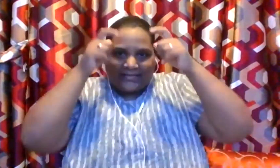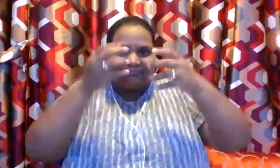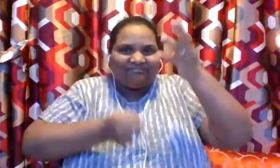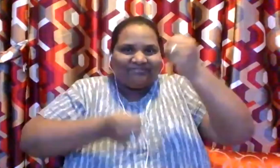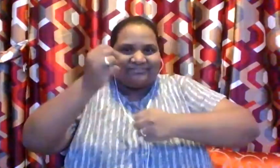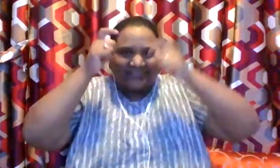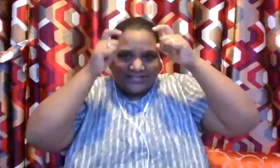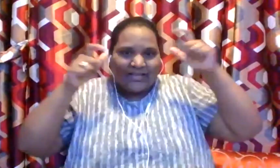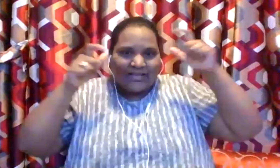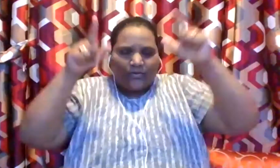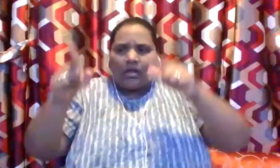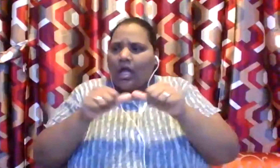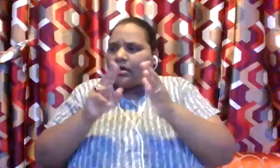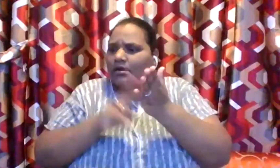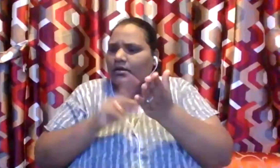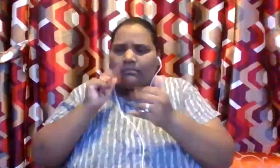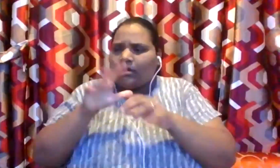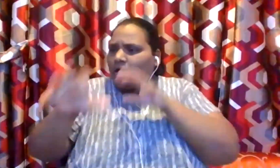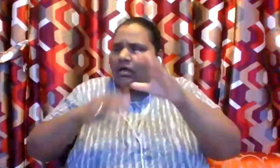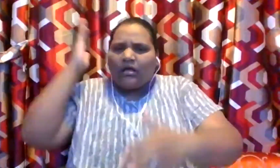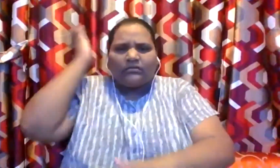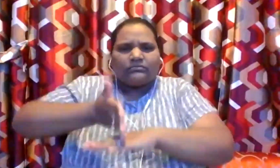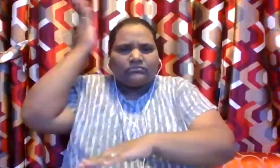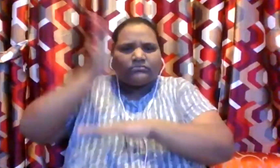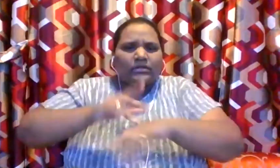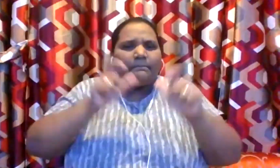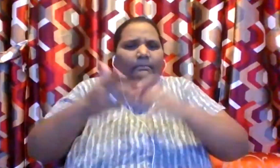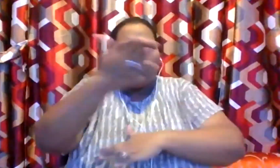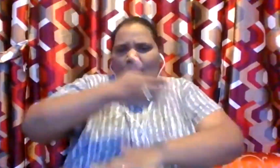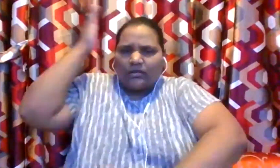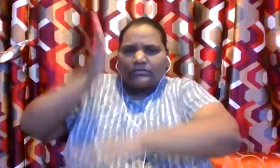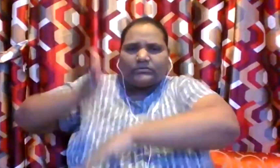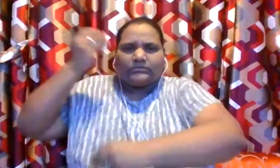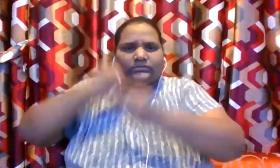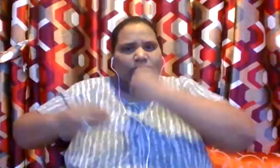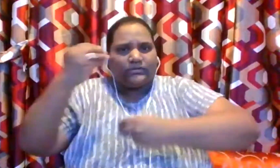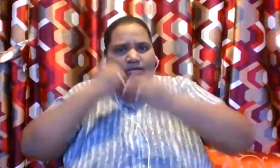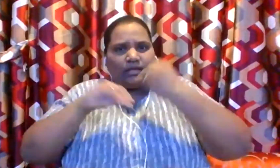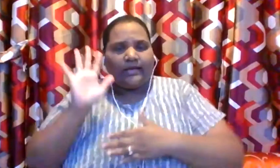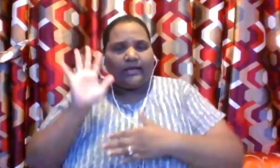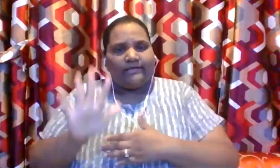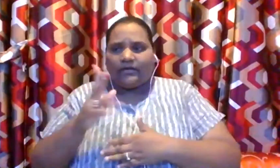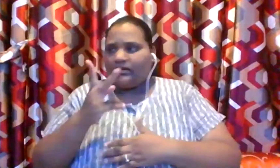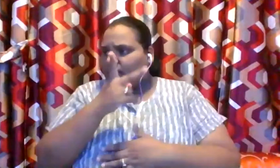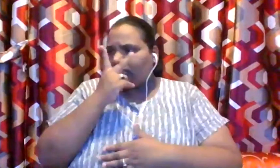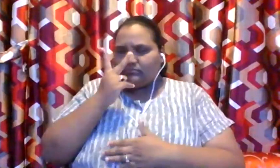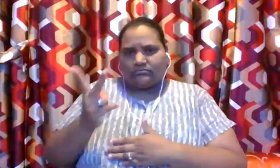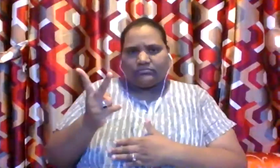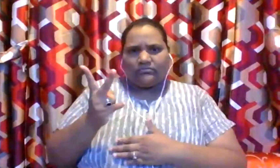and were eaten by the human population. Now, also, our scriptures do recommend